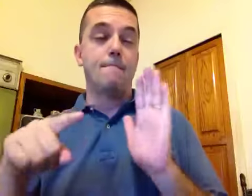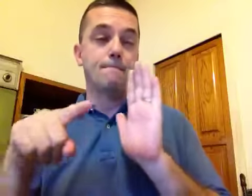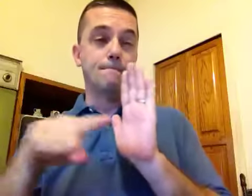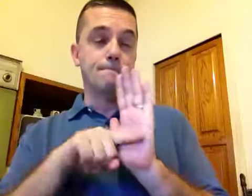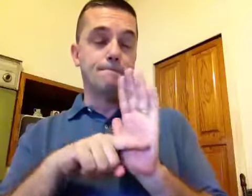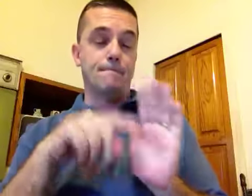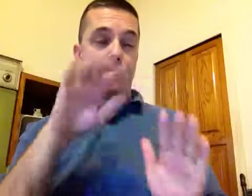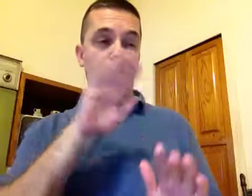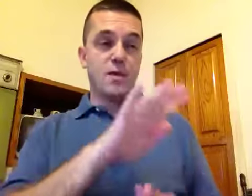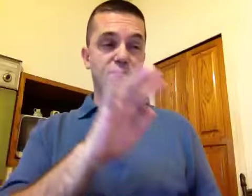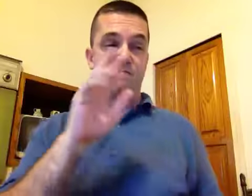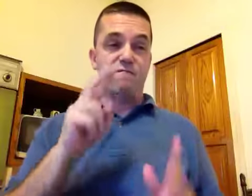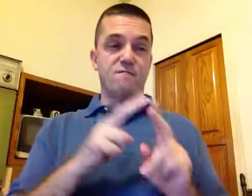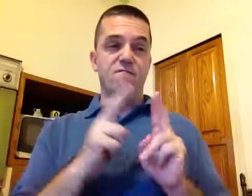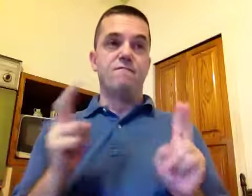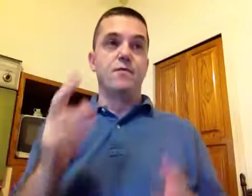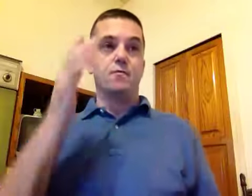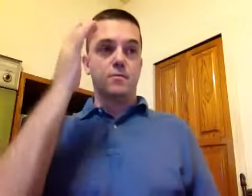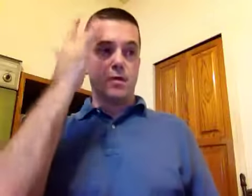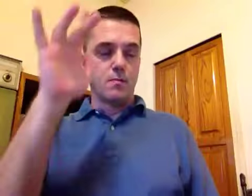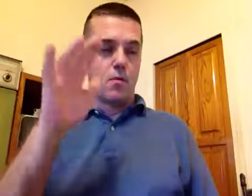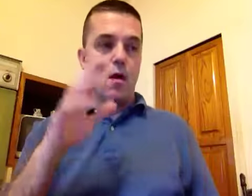smart, and he's very ambitious.